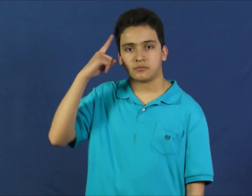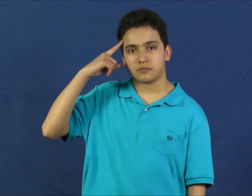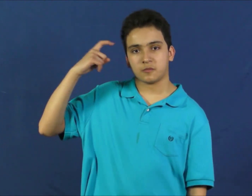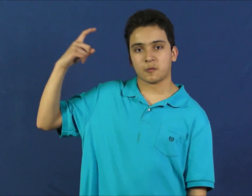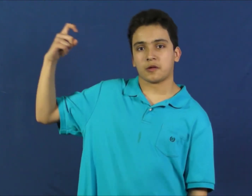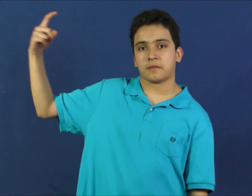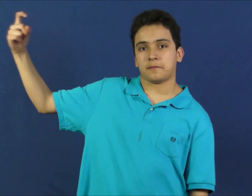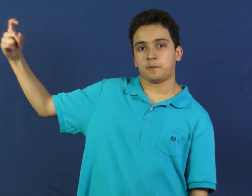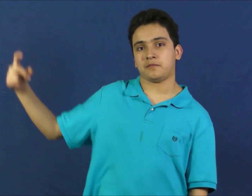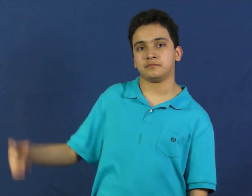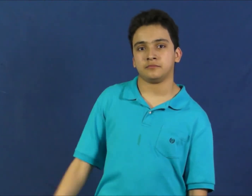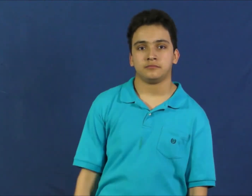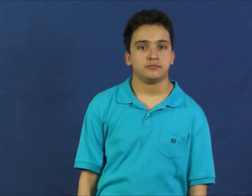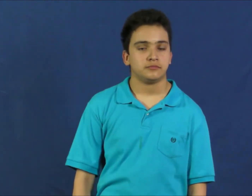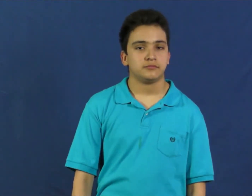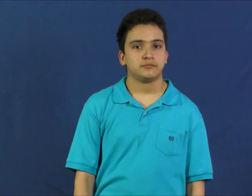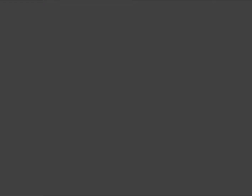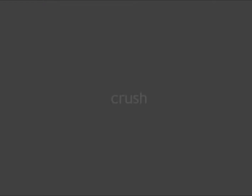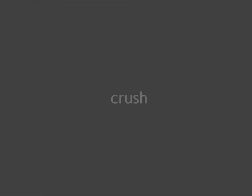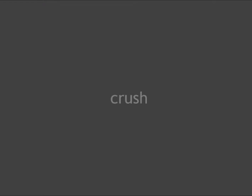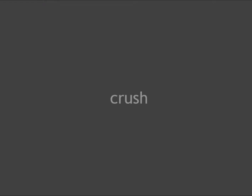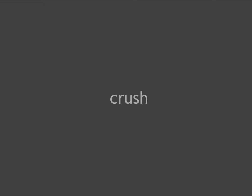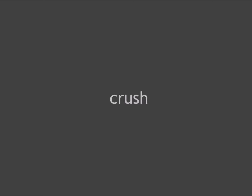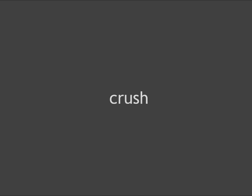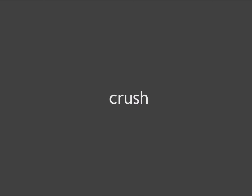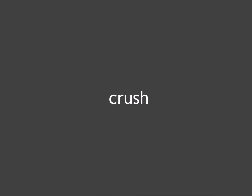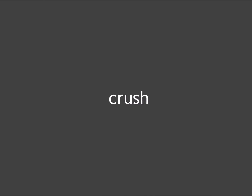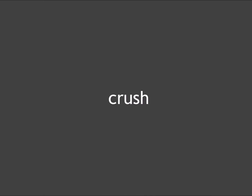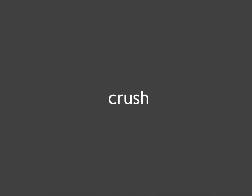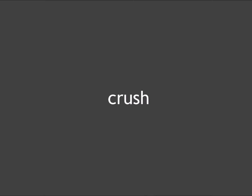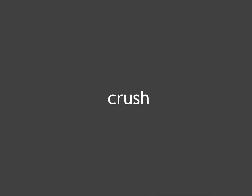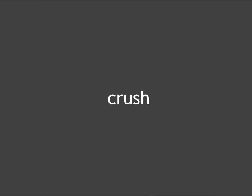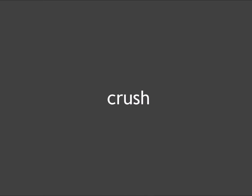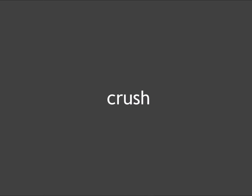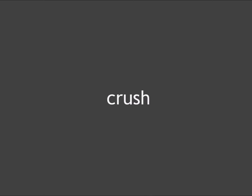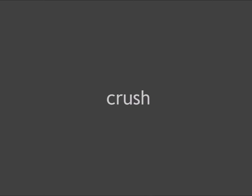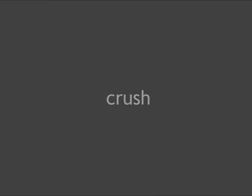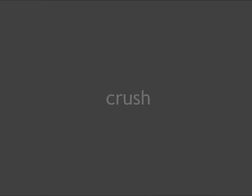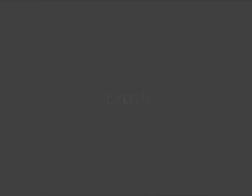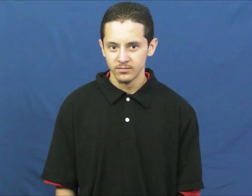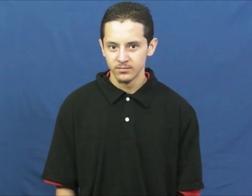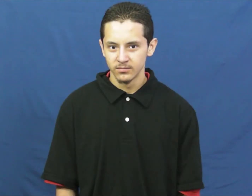I'll be holding you forever, stay with you together